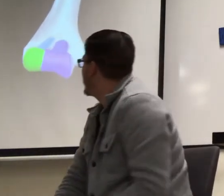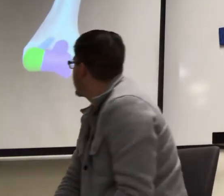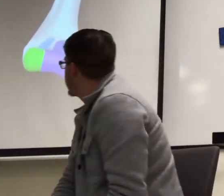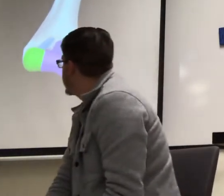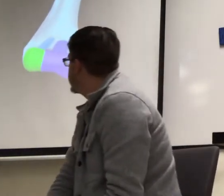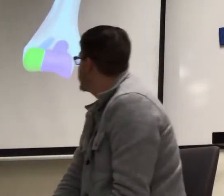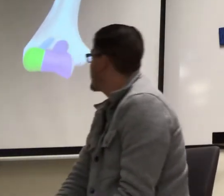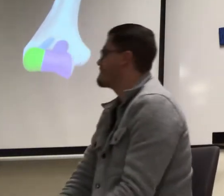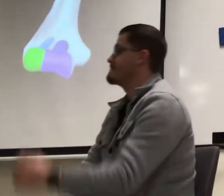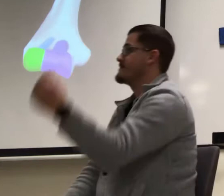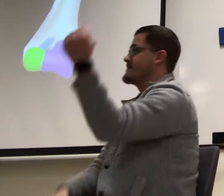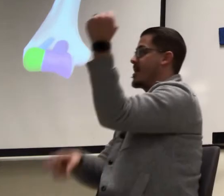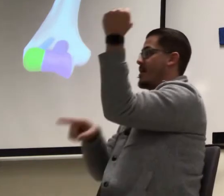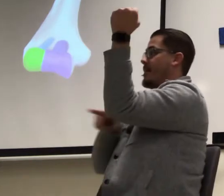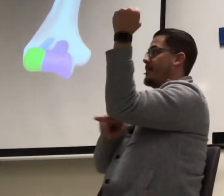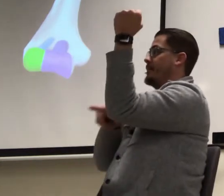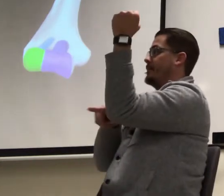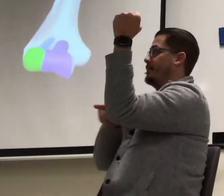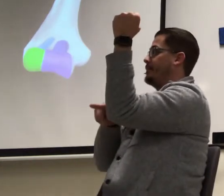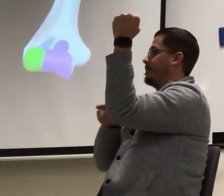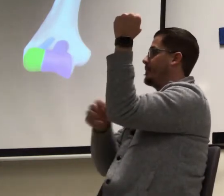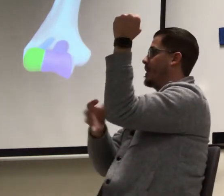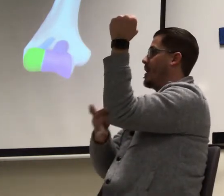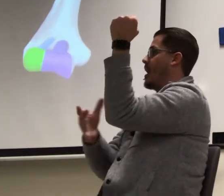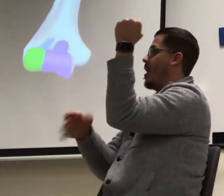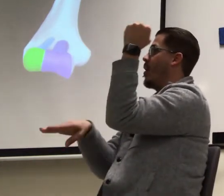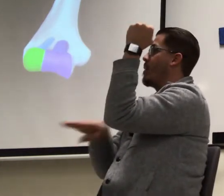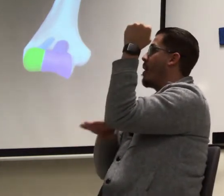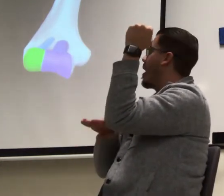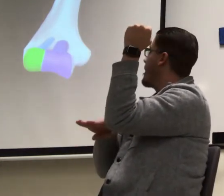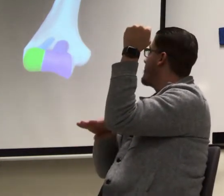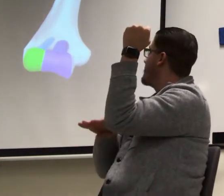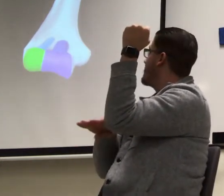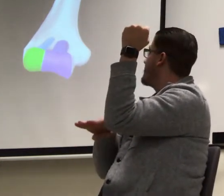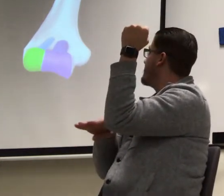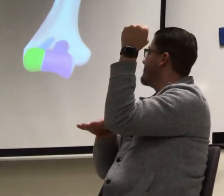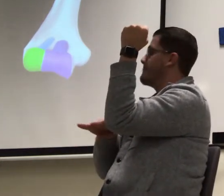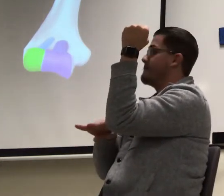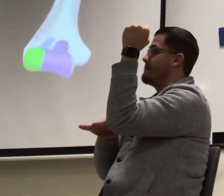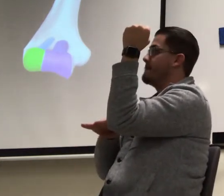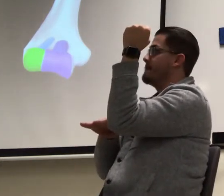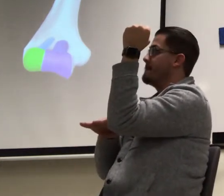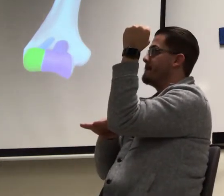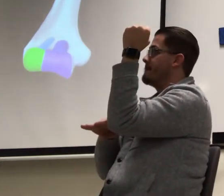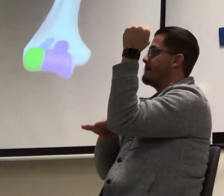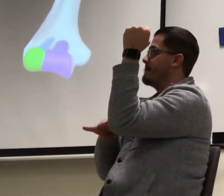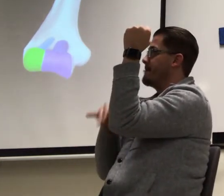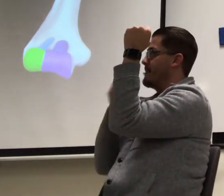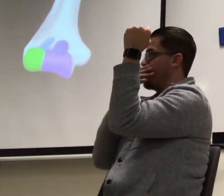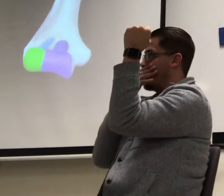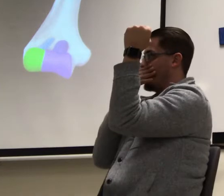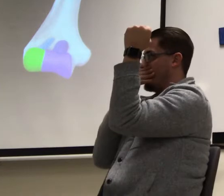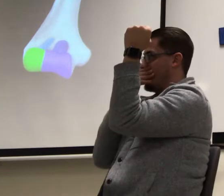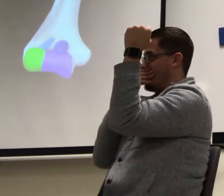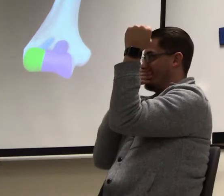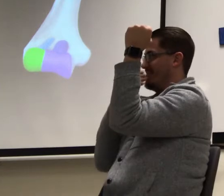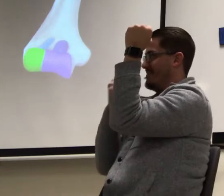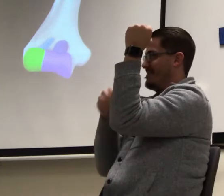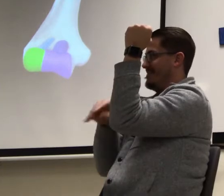humerus, and we have two condyles. Condyles, the general term, like when people draw bones,